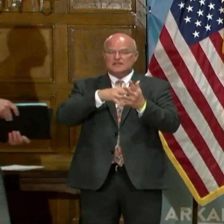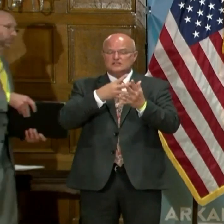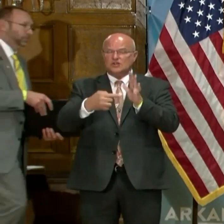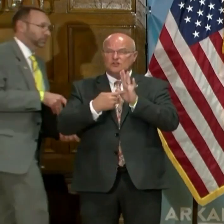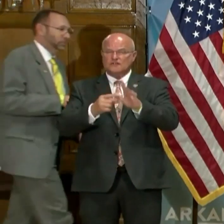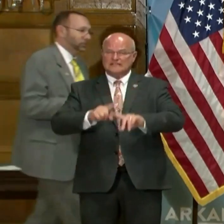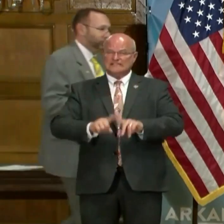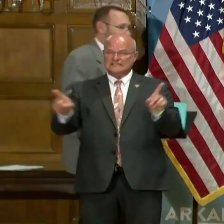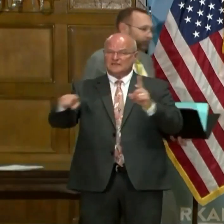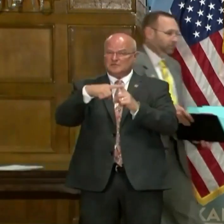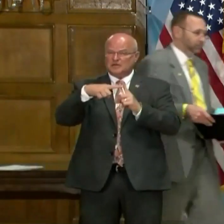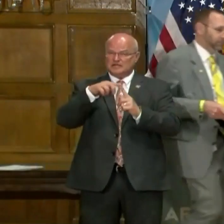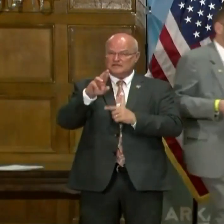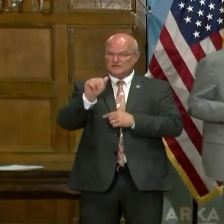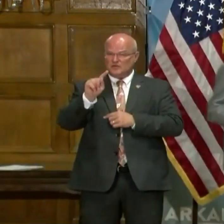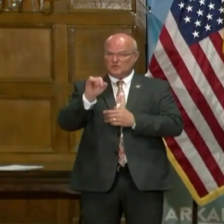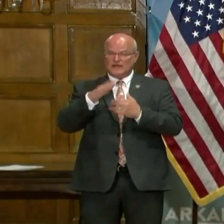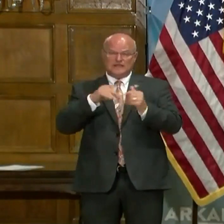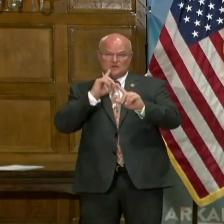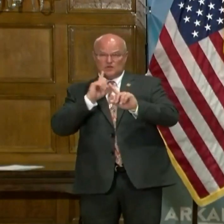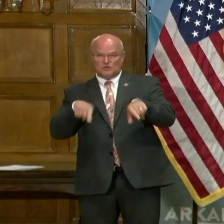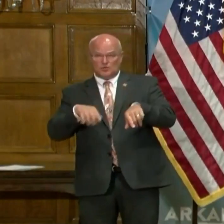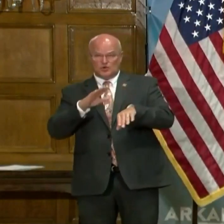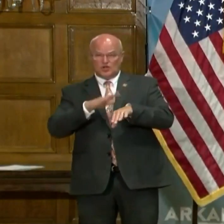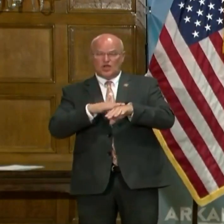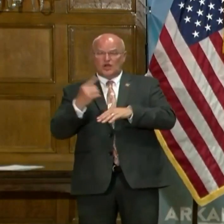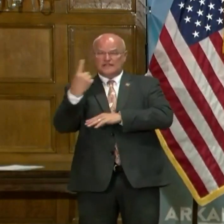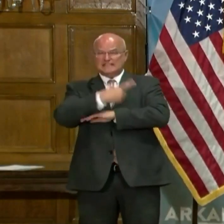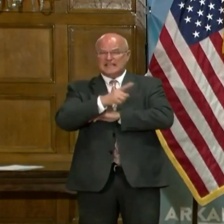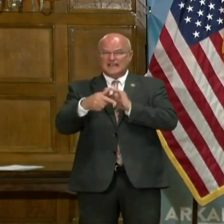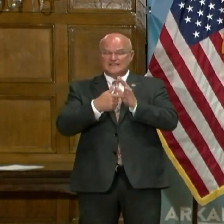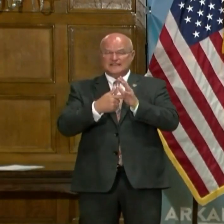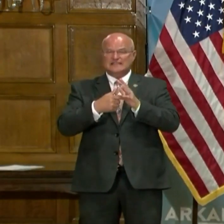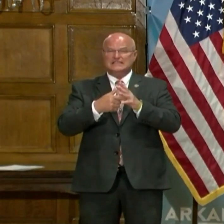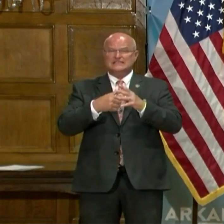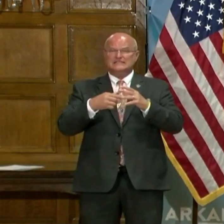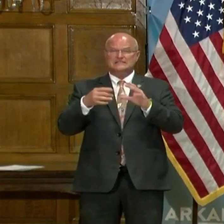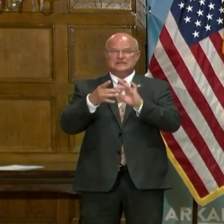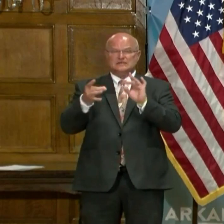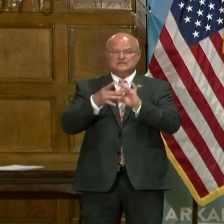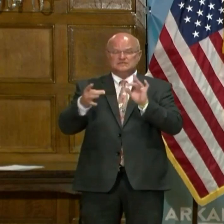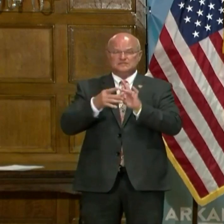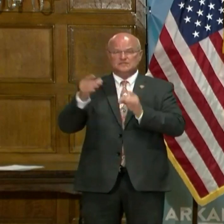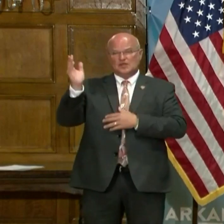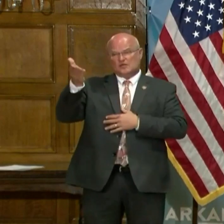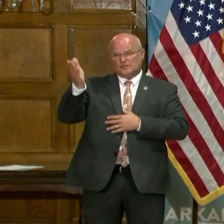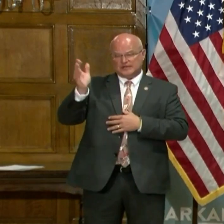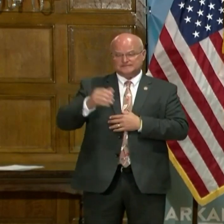reflect the different positivity rates than you're reporting on the daily briefings? Thank you. That's a very